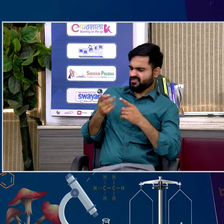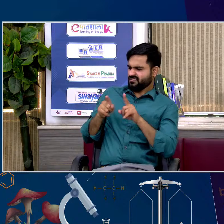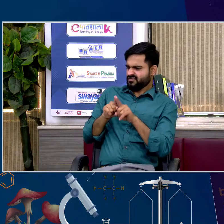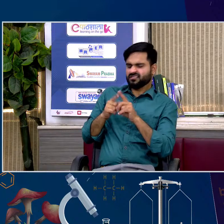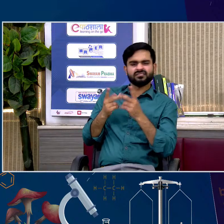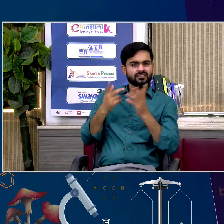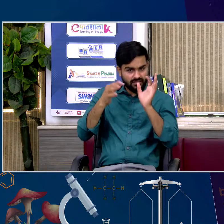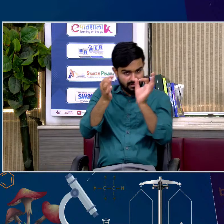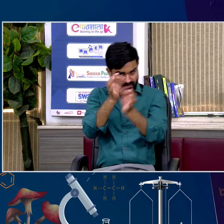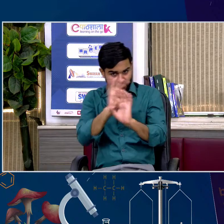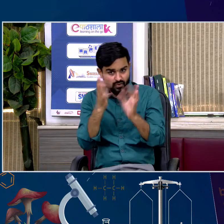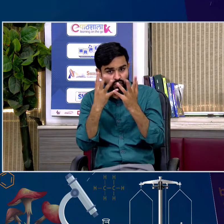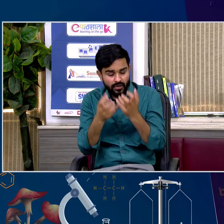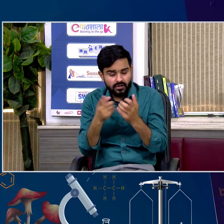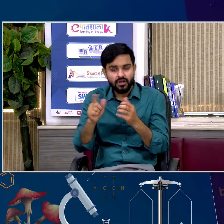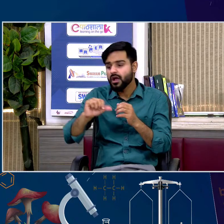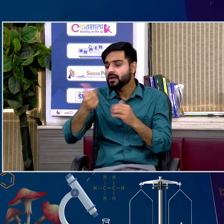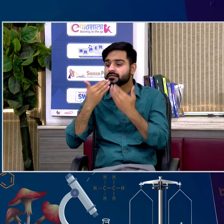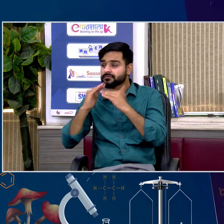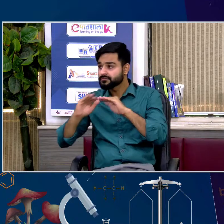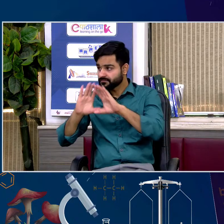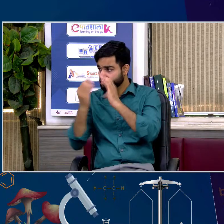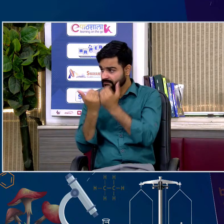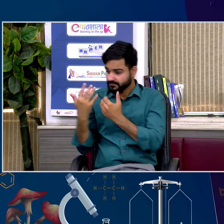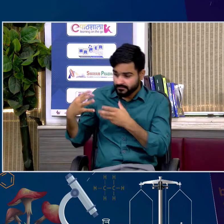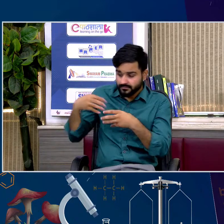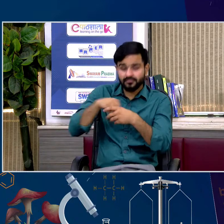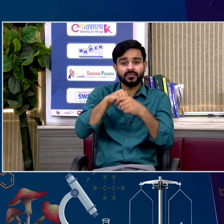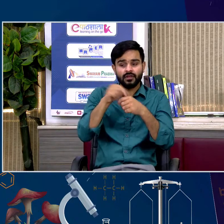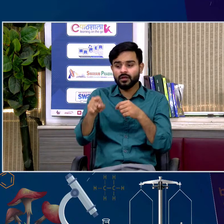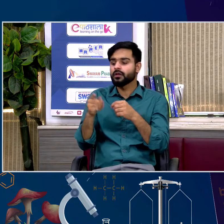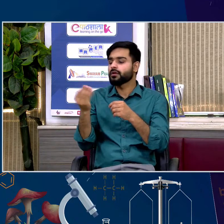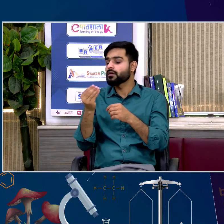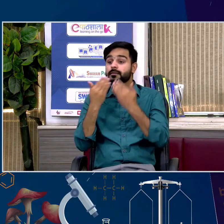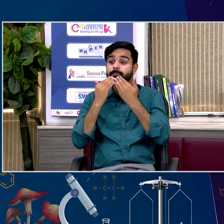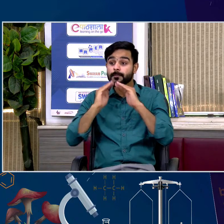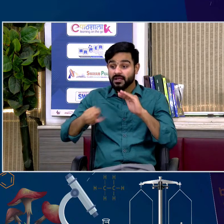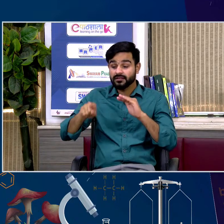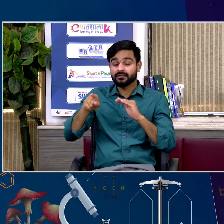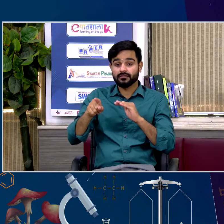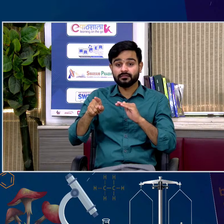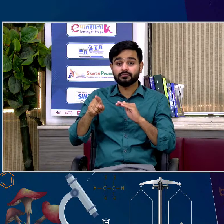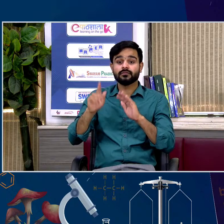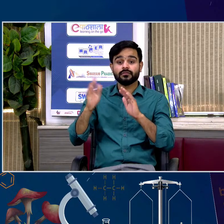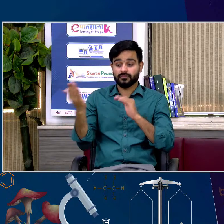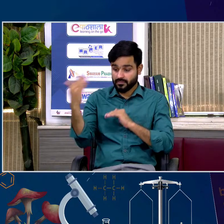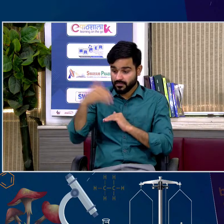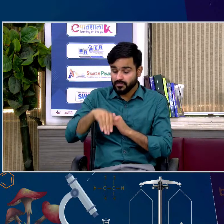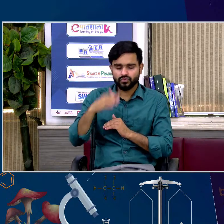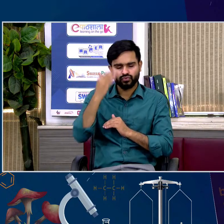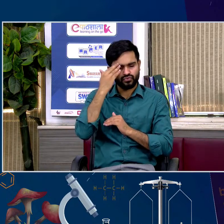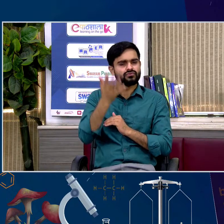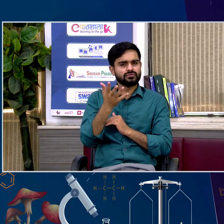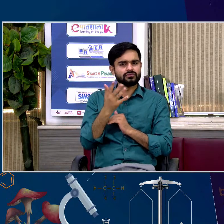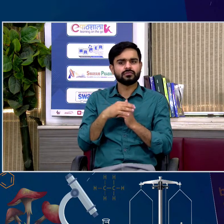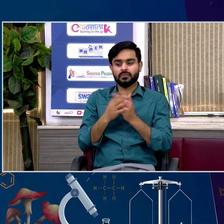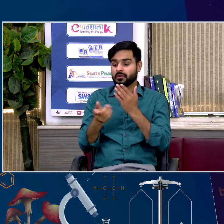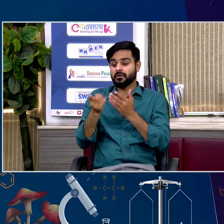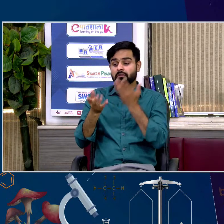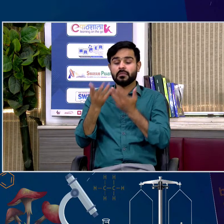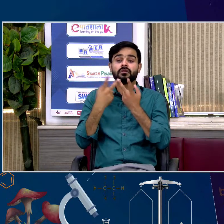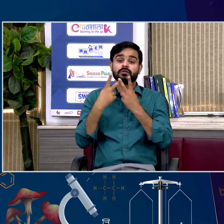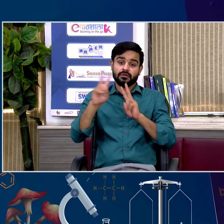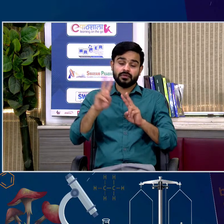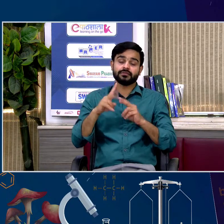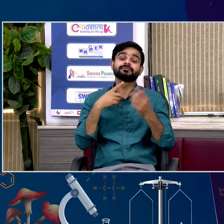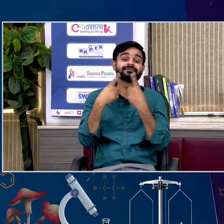to prepare the children, the other children in the classroom, that there is this child who's going to come and he may be different. So